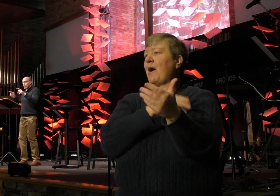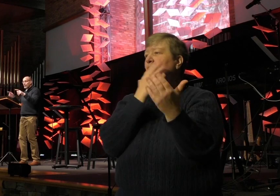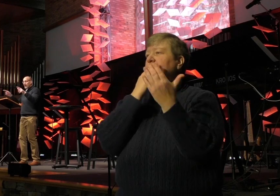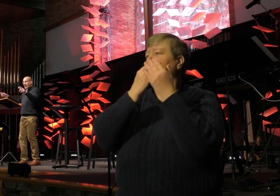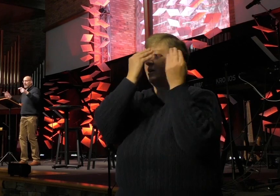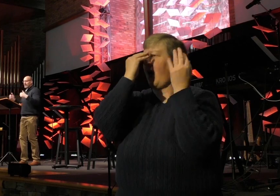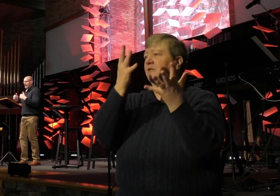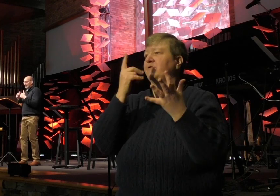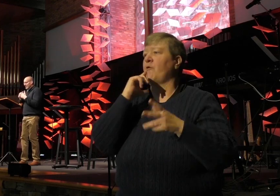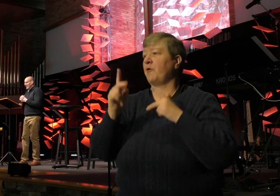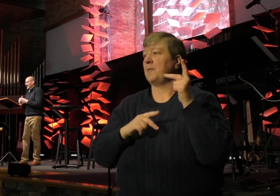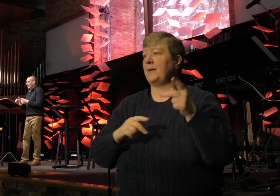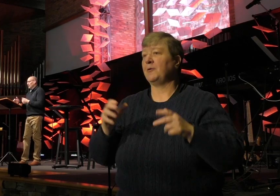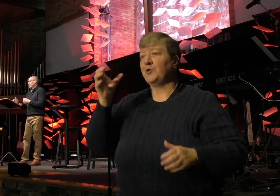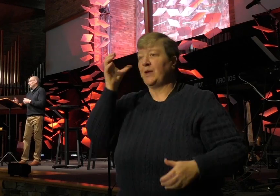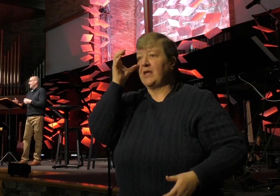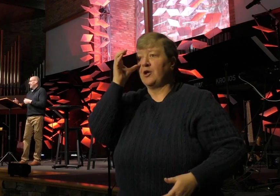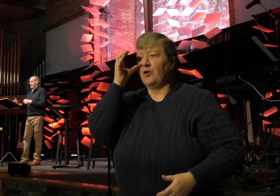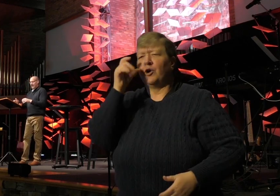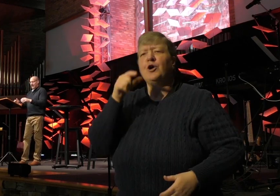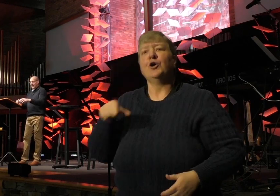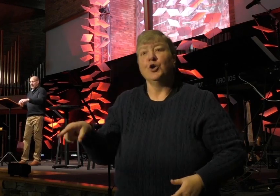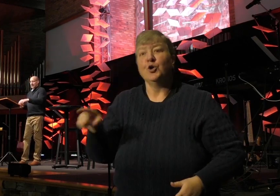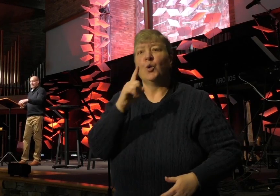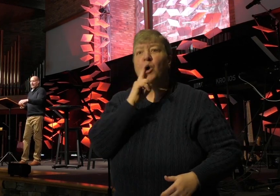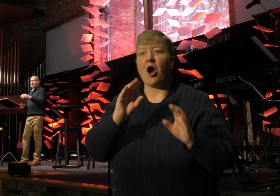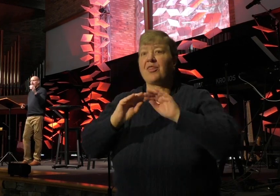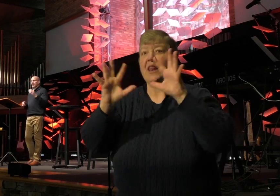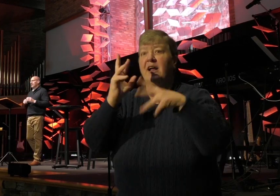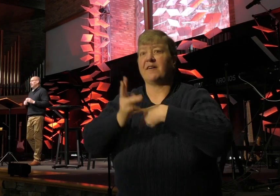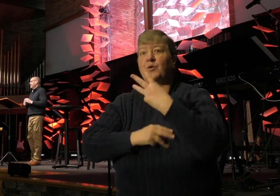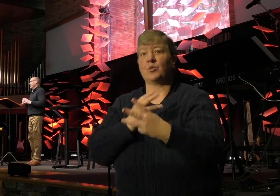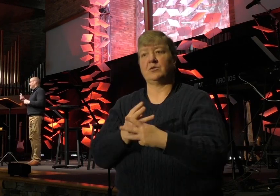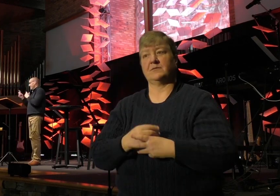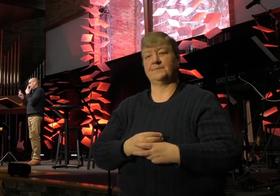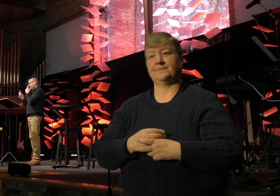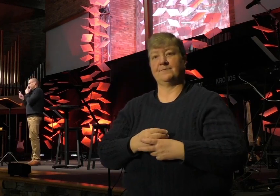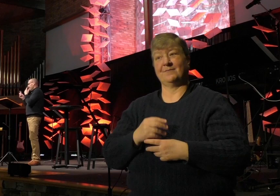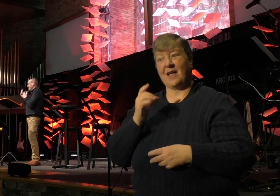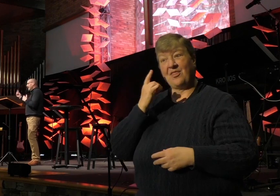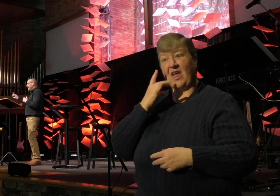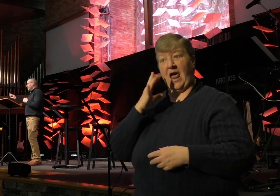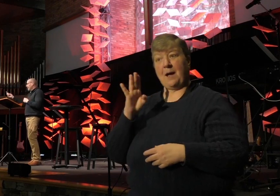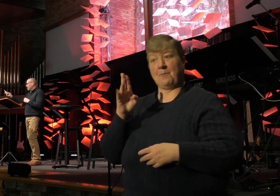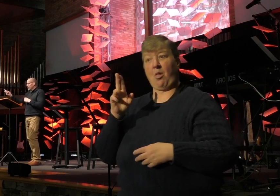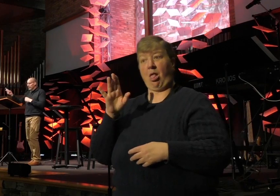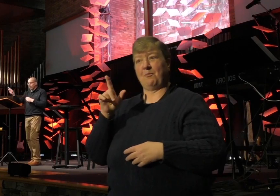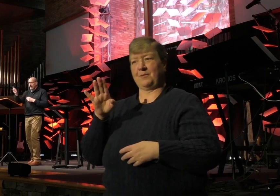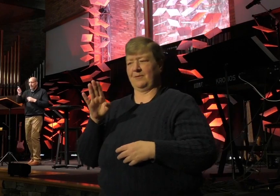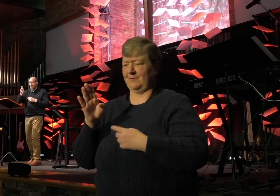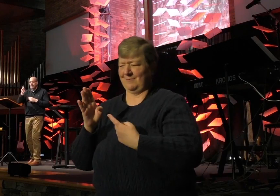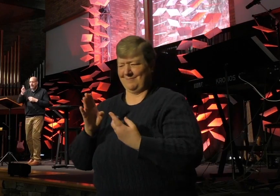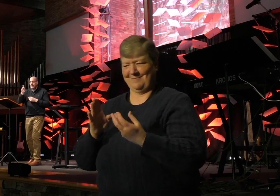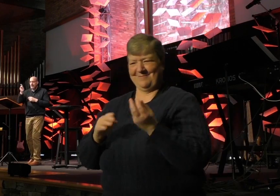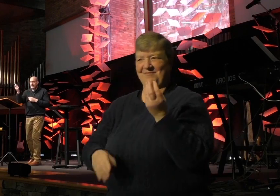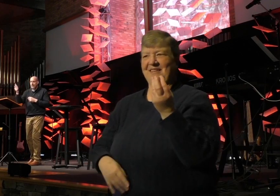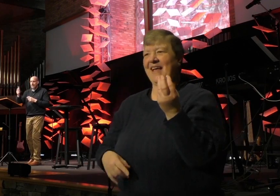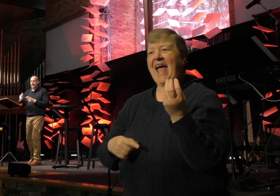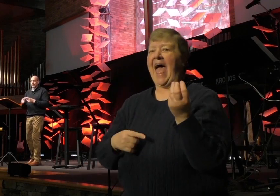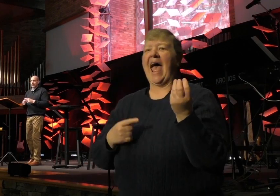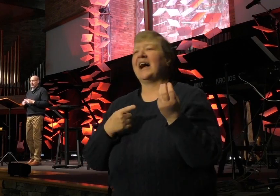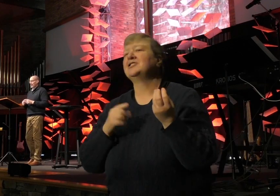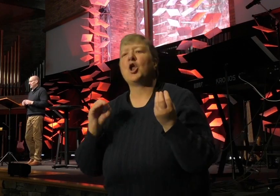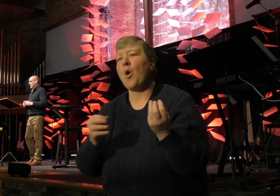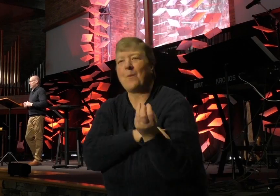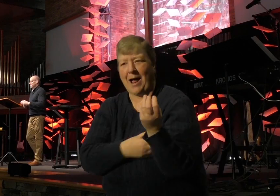hear. You are the light of the world. You know, the thing about a light bulb, when you think about it, it has absolutely no power in and